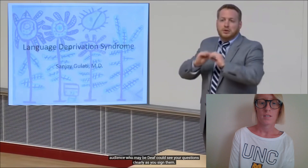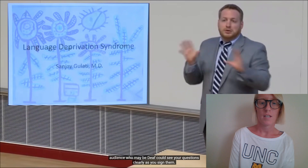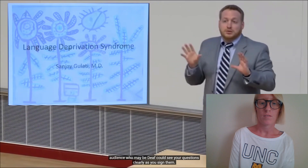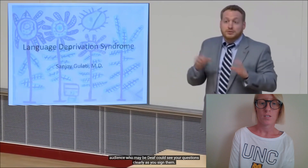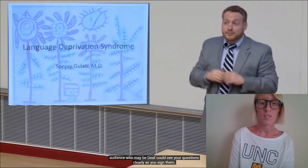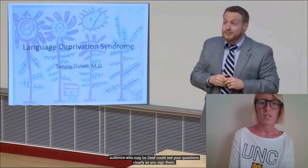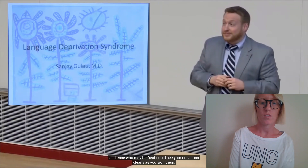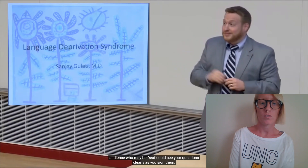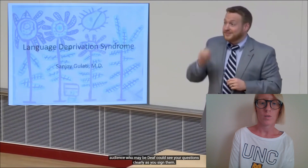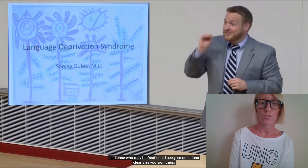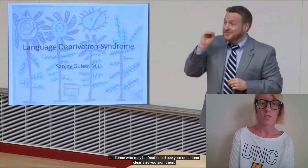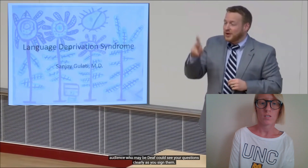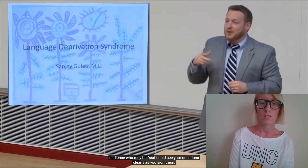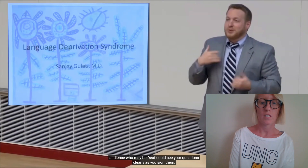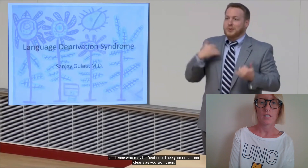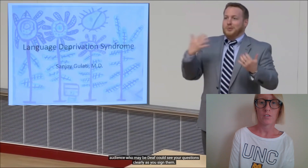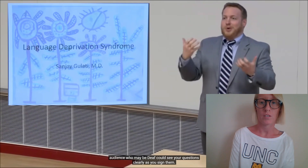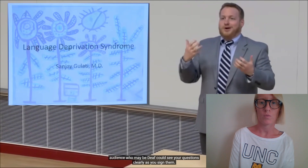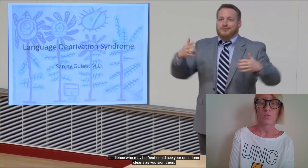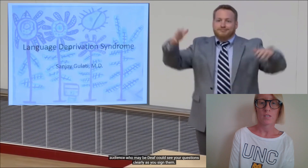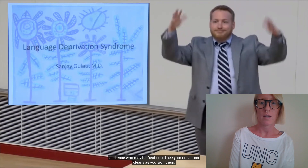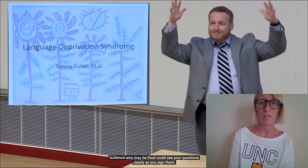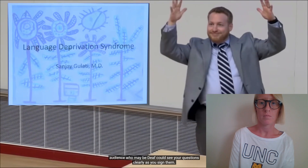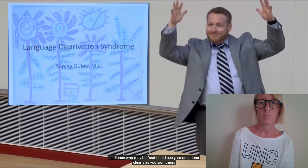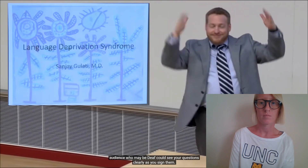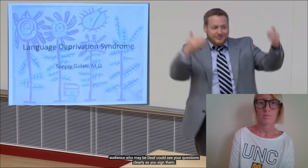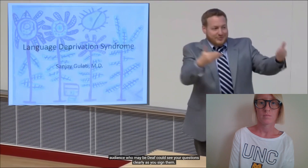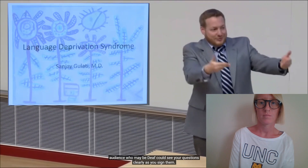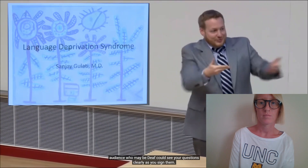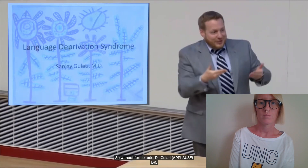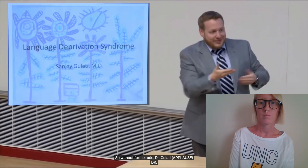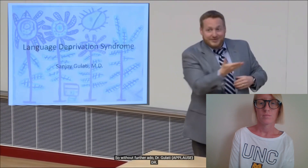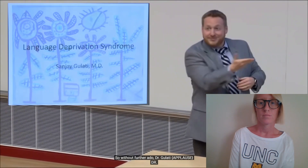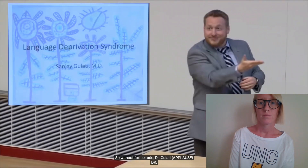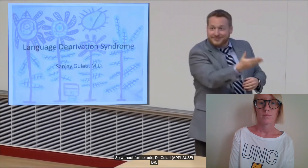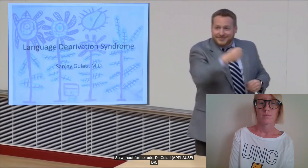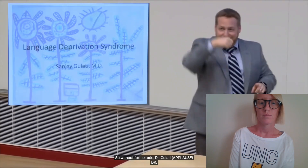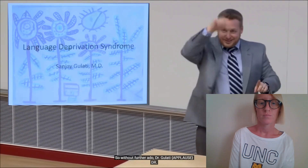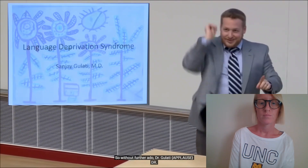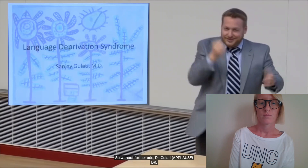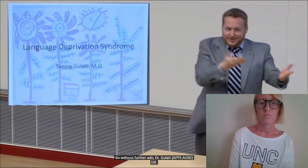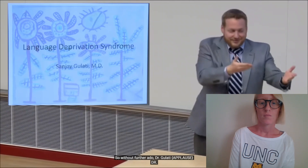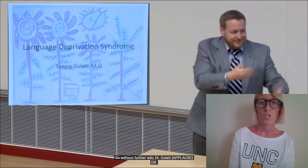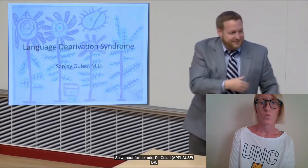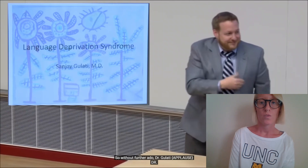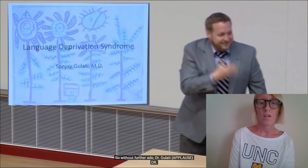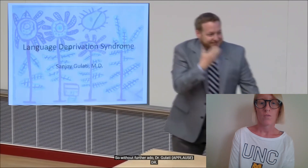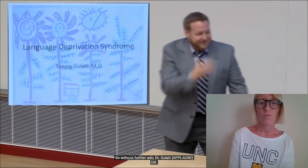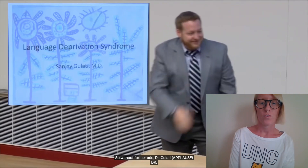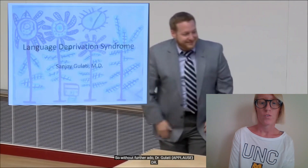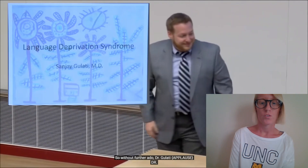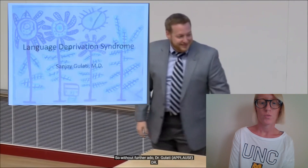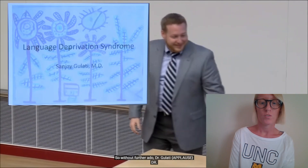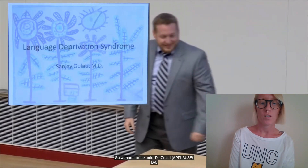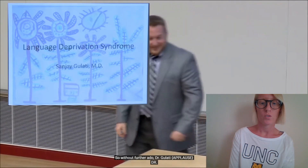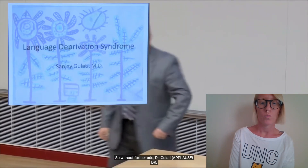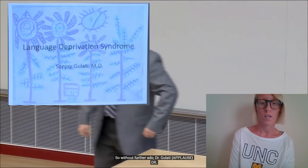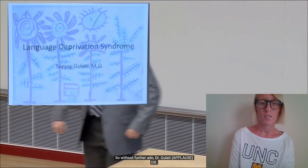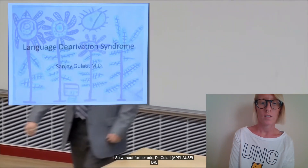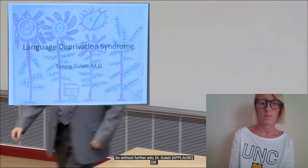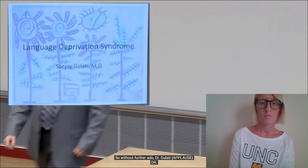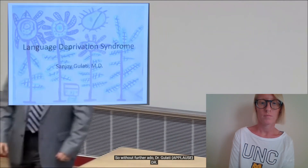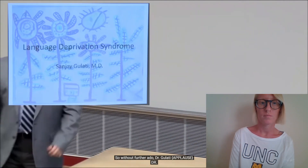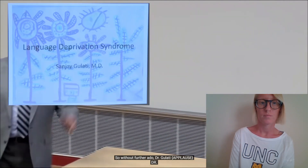who may be the deaf could see your questions when clearly sign as you them. sign them. So without further ado, So without further Dr. ado, Gulati.